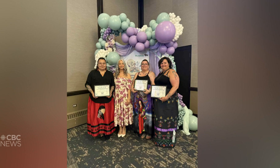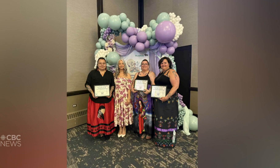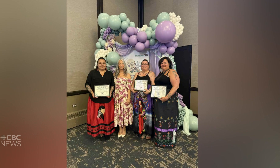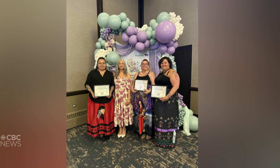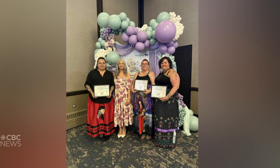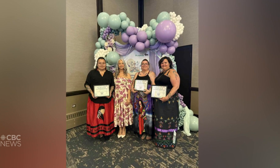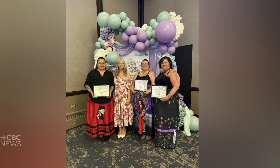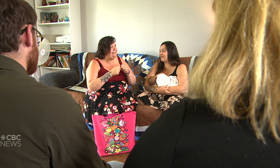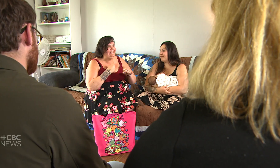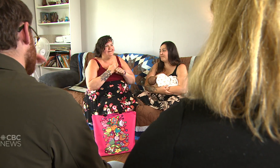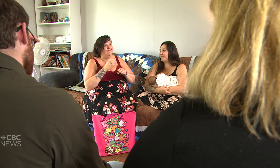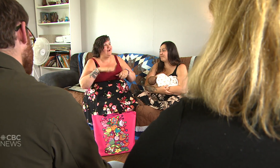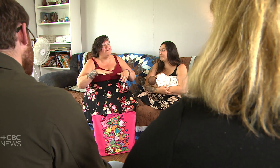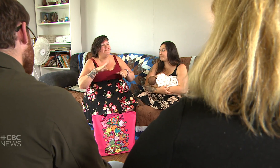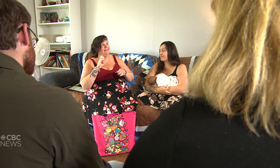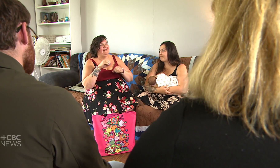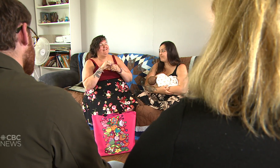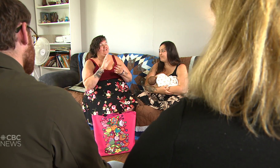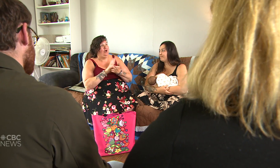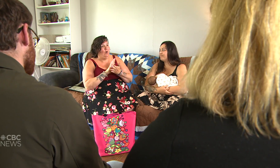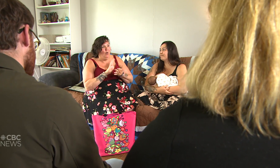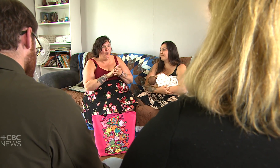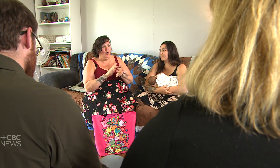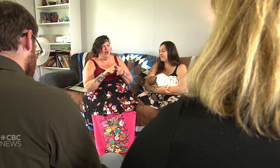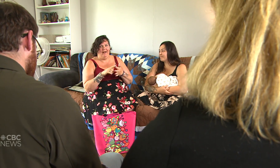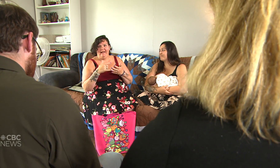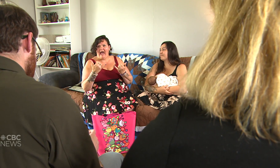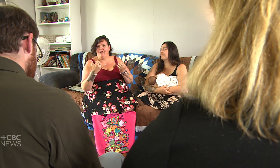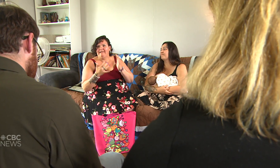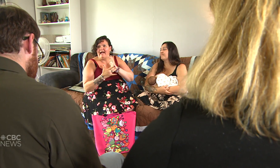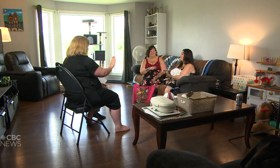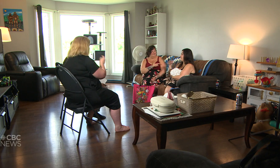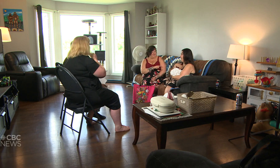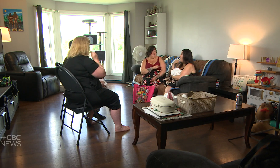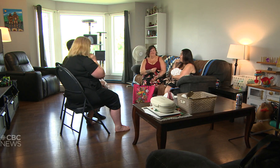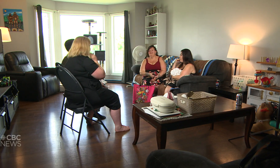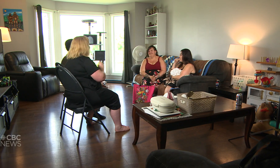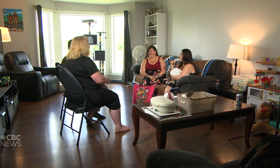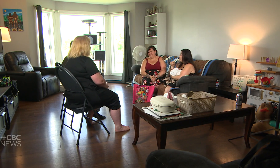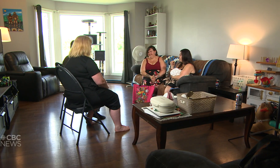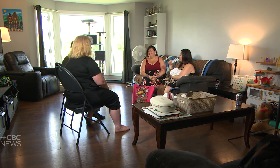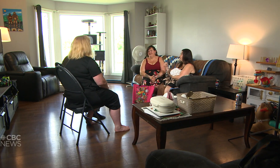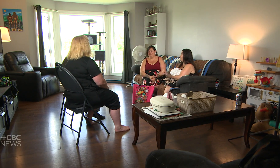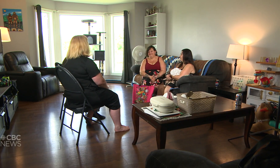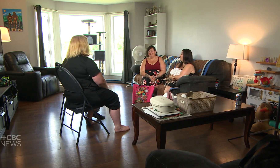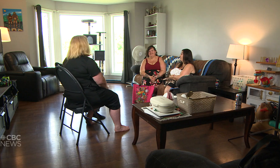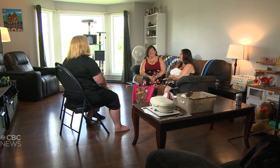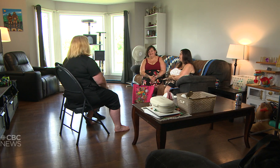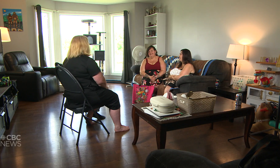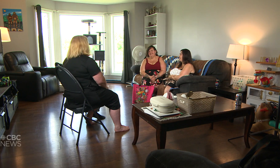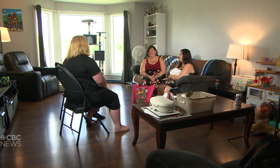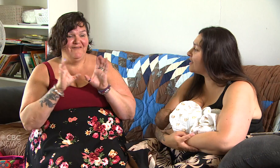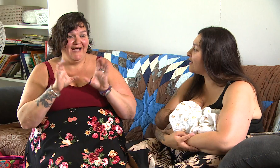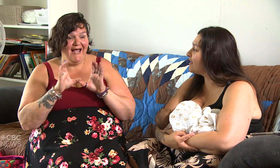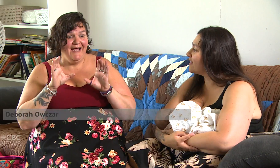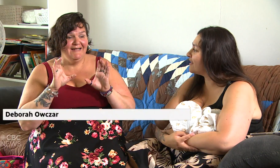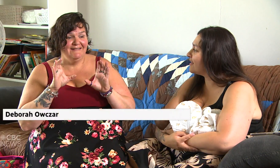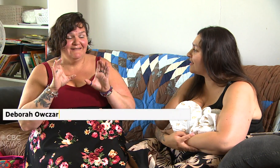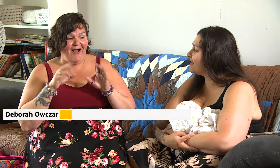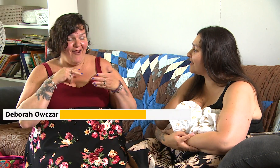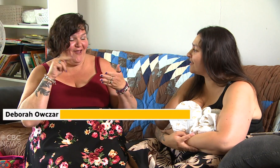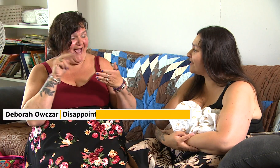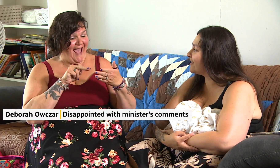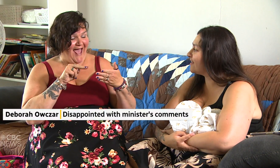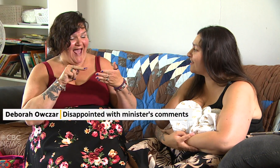Nahanni Fontaine. A day Deborah Osher hoped to look back on with pride. We spoke to Osher and her daughter through an ASL interpreter.